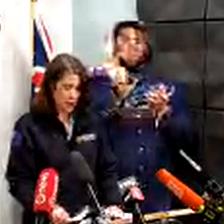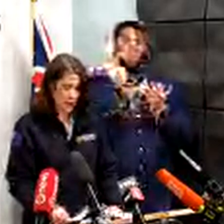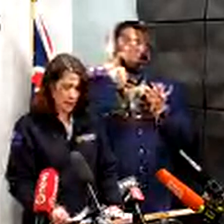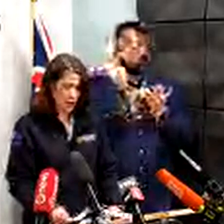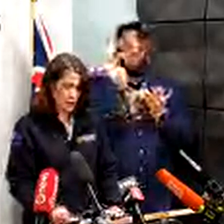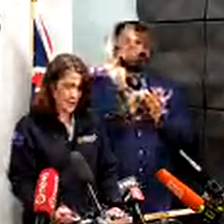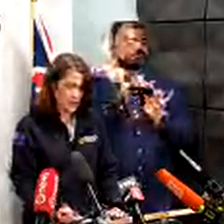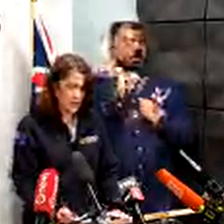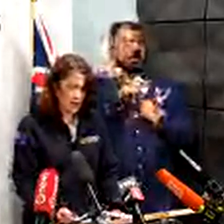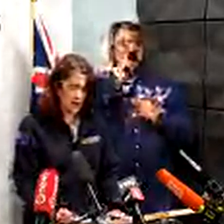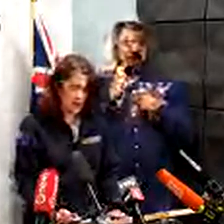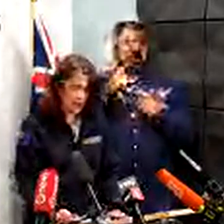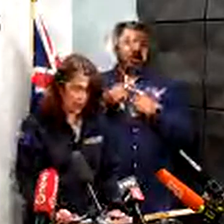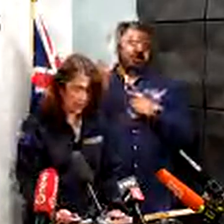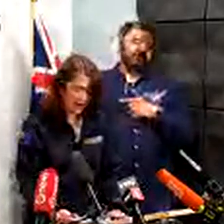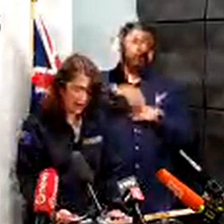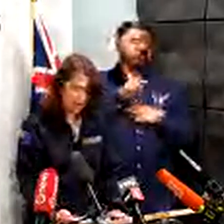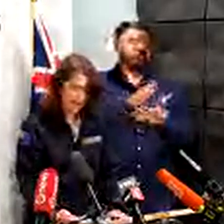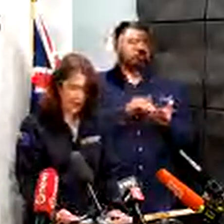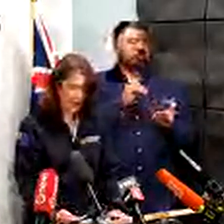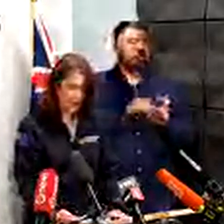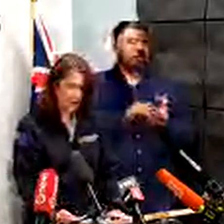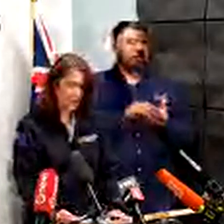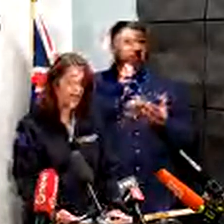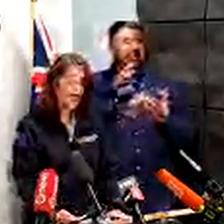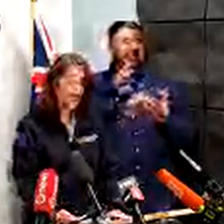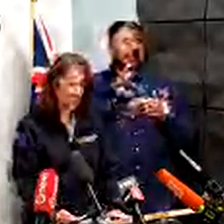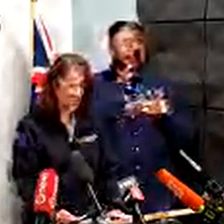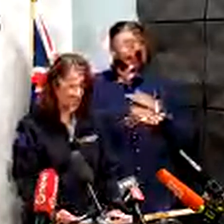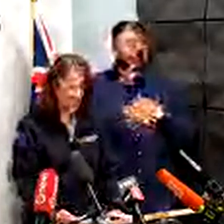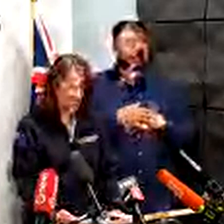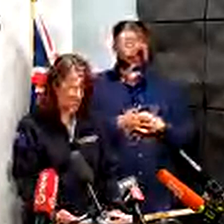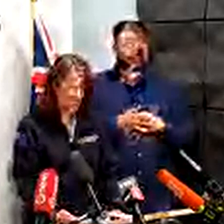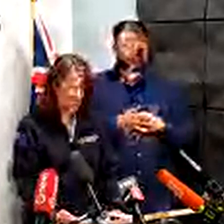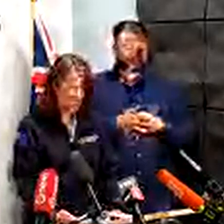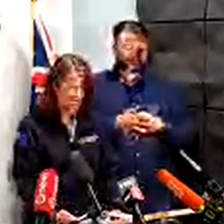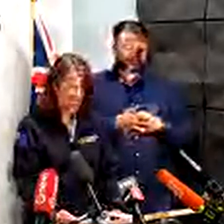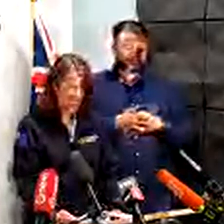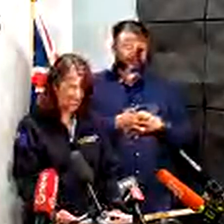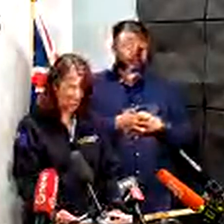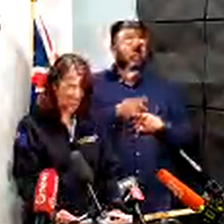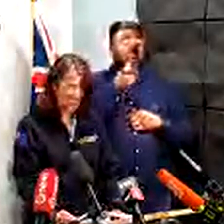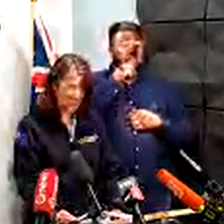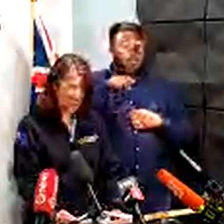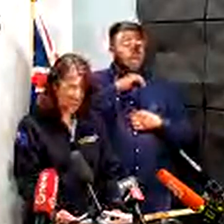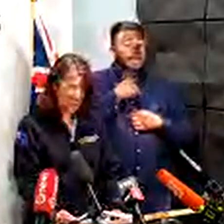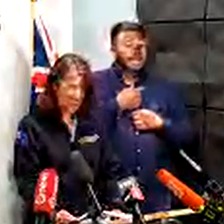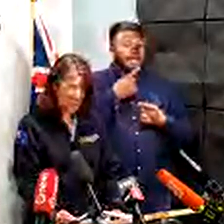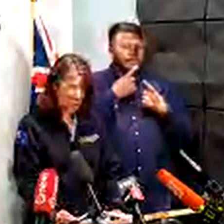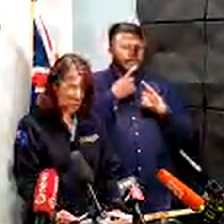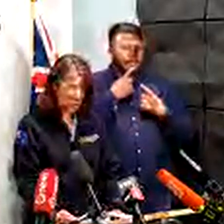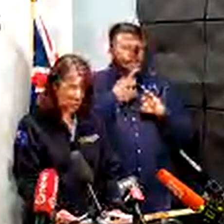National Emergency Management Agency has issued an all-of-government fact sheet providing all of the details people may need following the